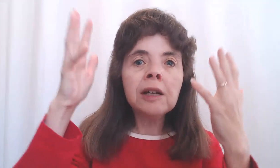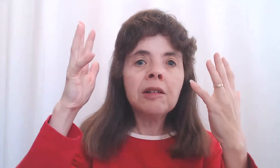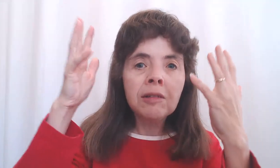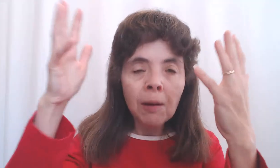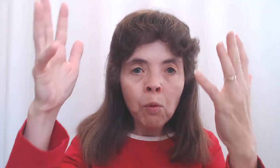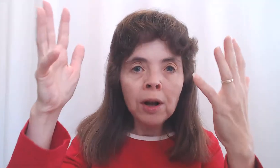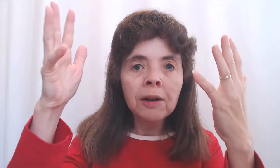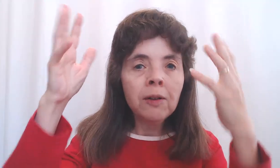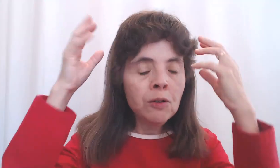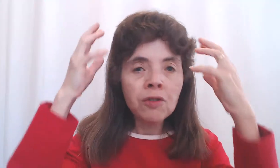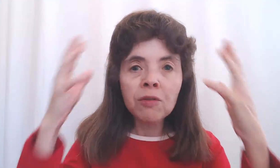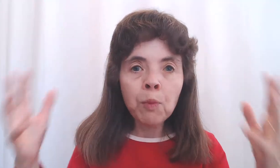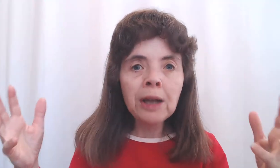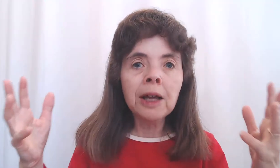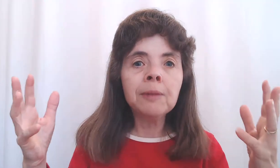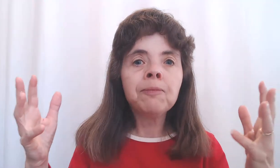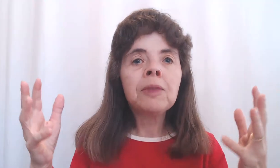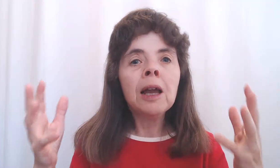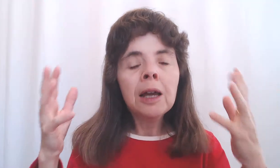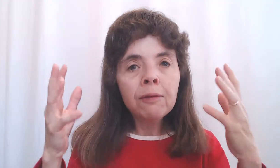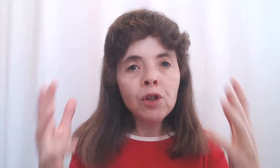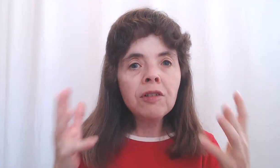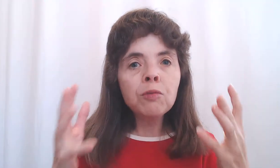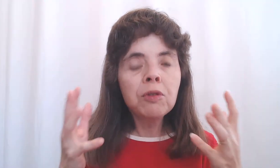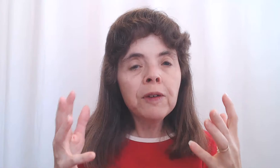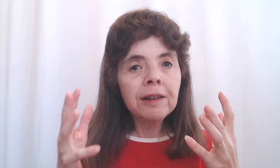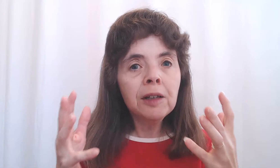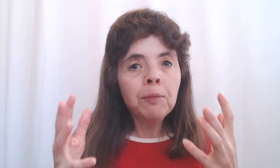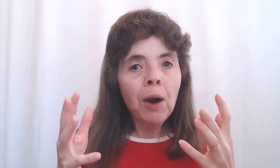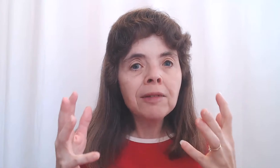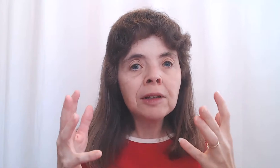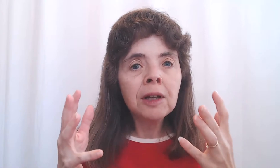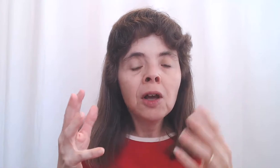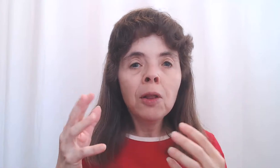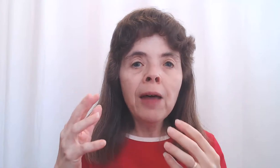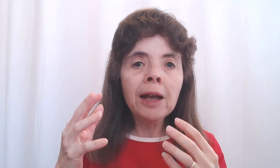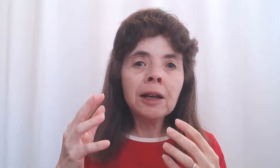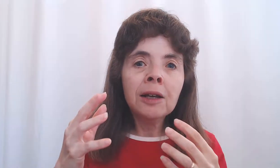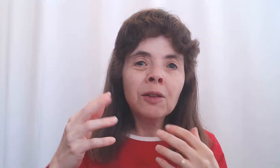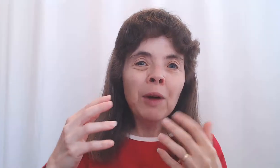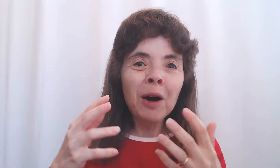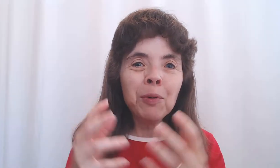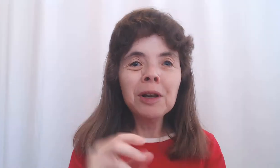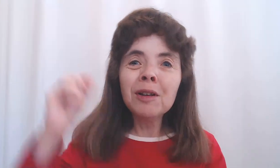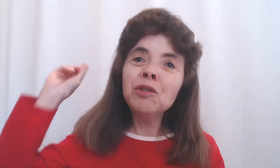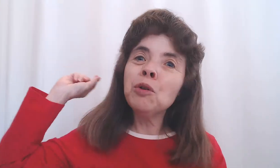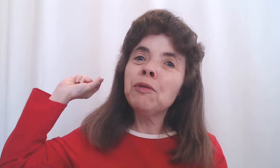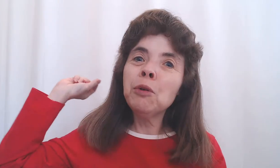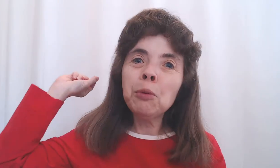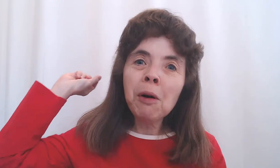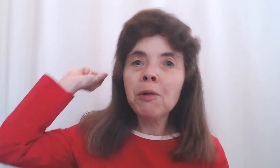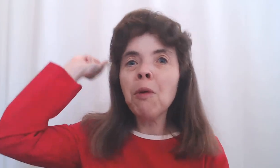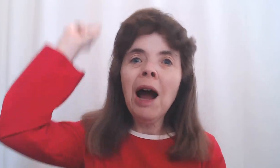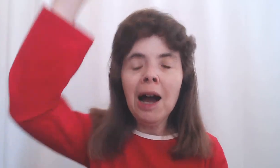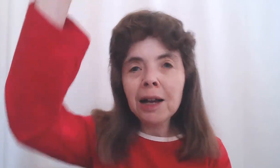to someone. There's this bright light. If Jesus was physically present, then the way I'll put it is, you know, if you'd thrown a rack